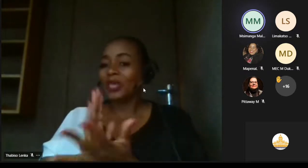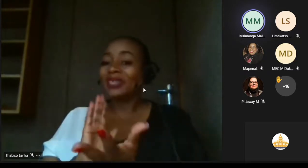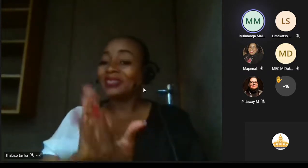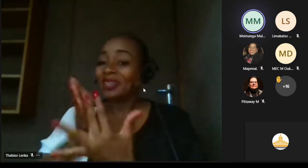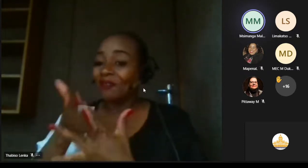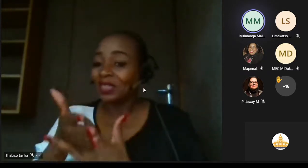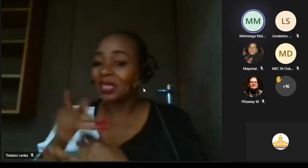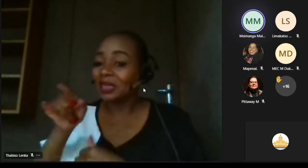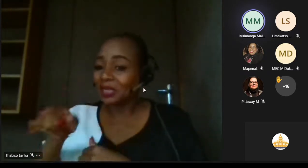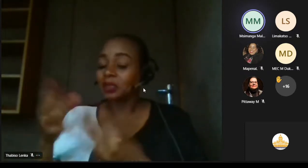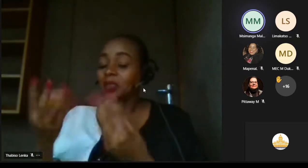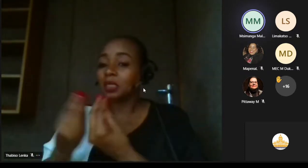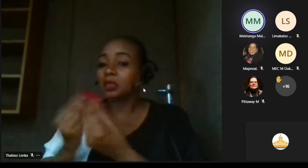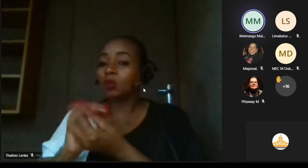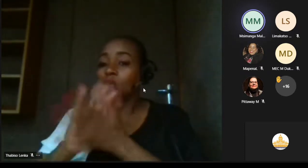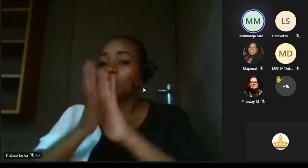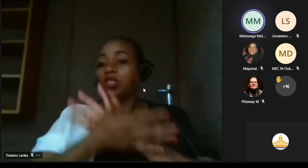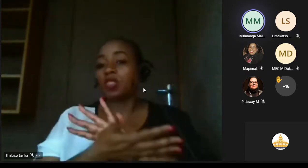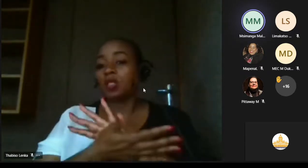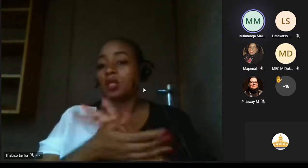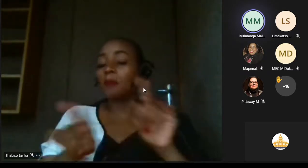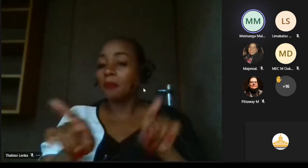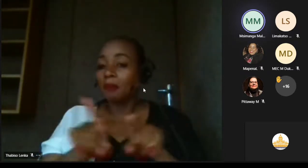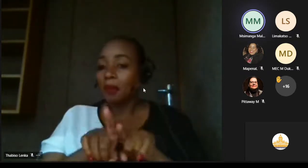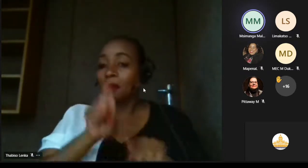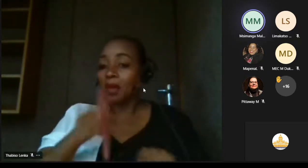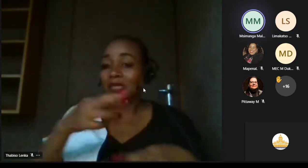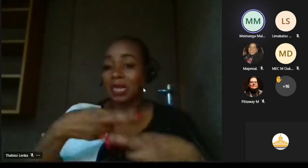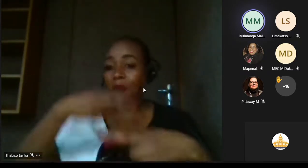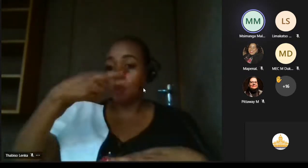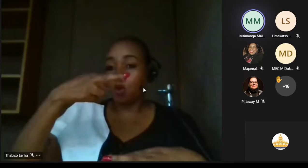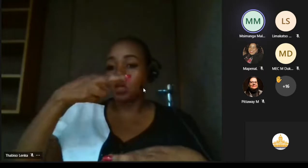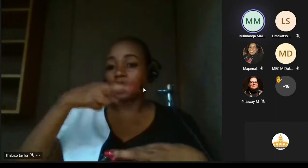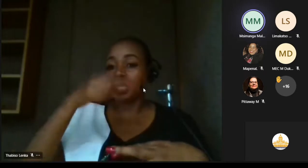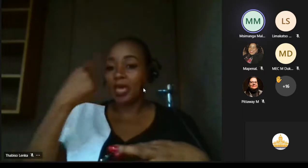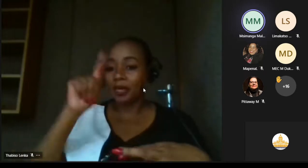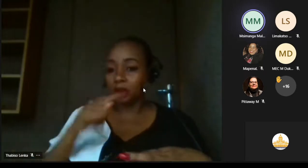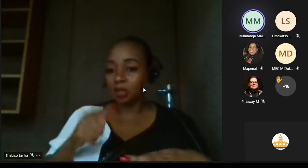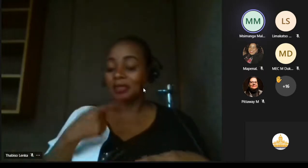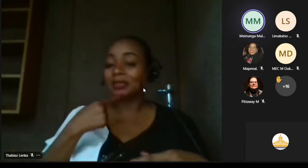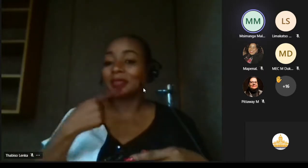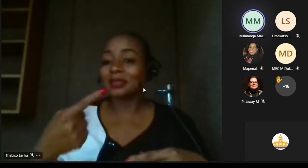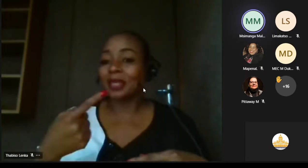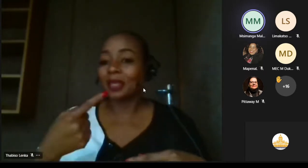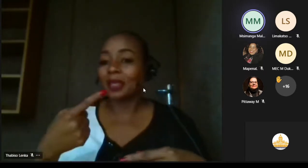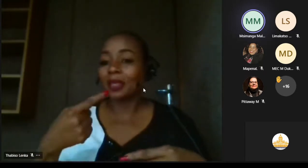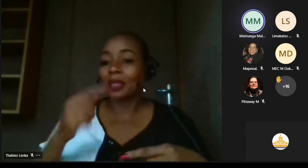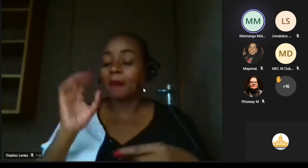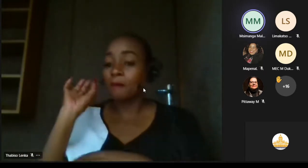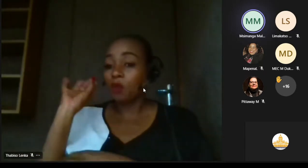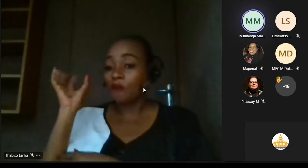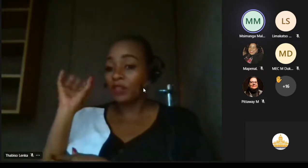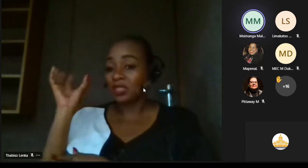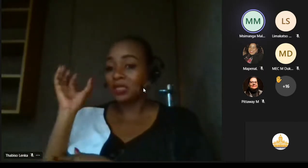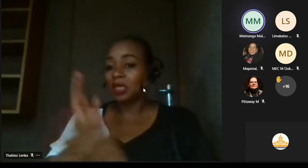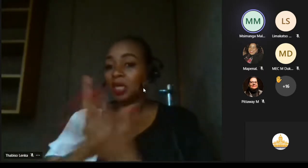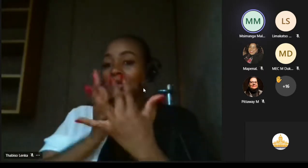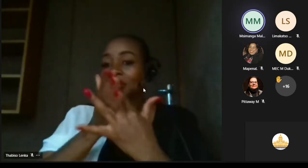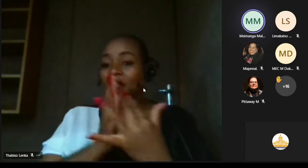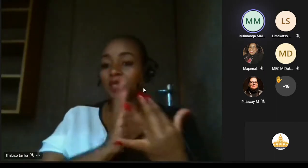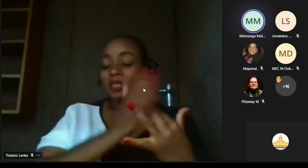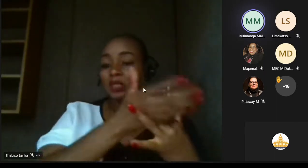batho ba senyang dimasepaleng tsamaya lo sheba auditor general's report. Auditor General's report e re mo province e ntse di-intervention ka ofela teng